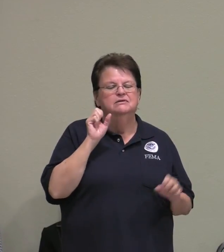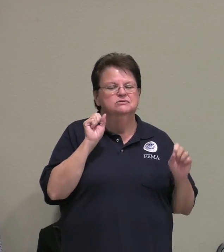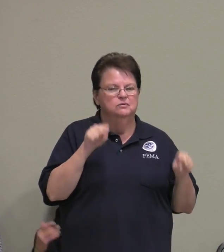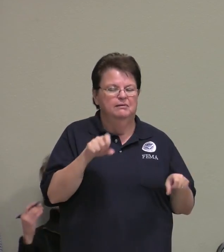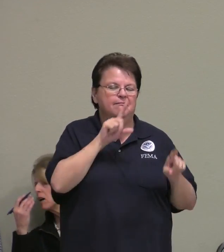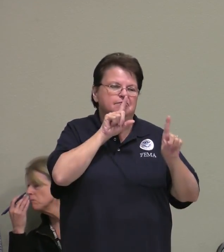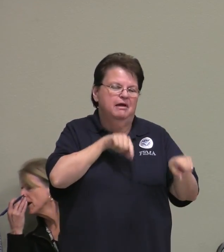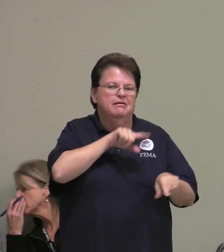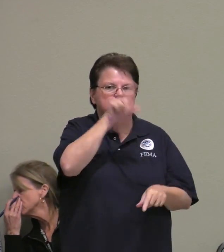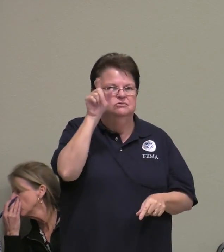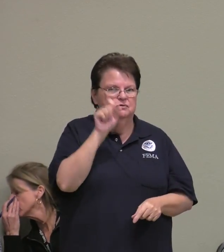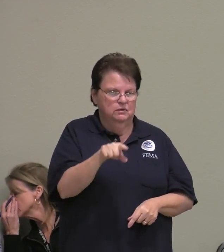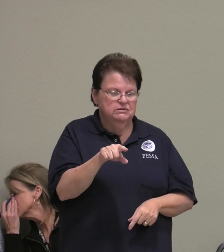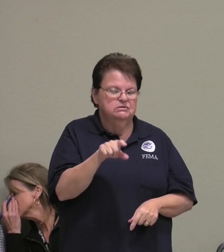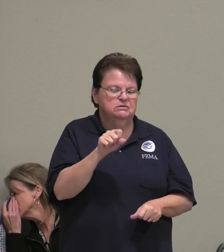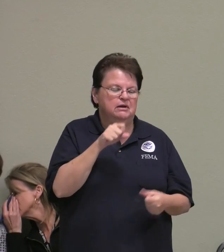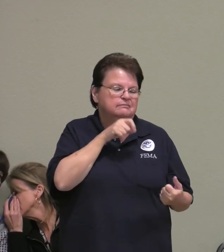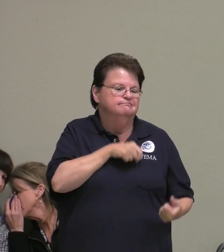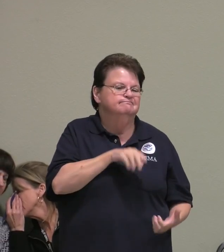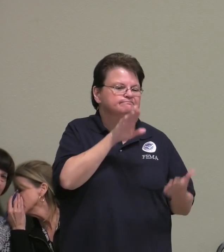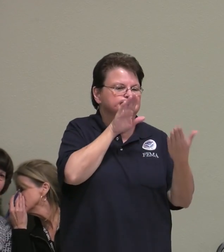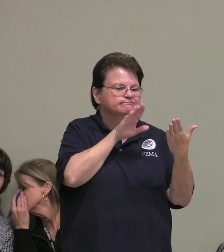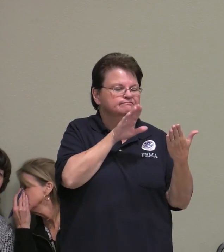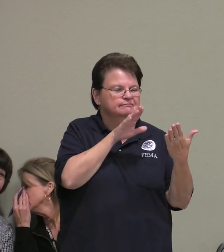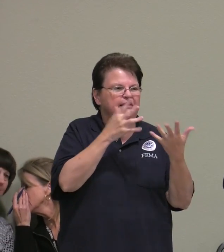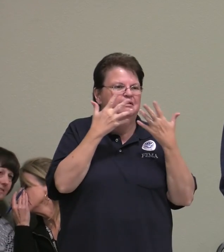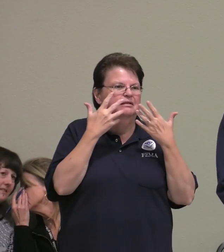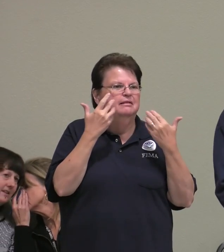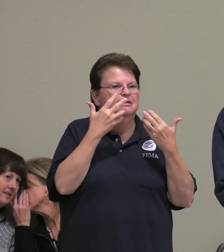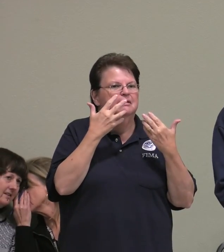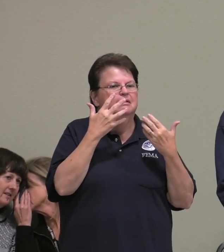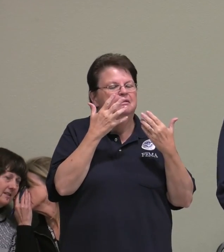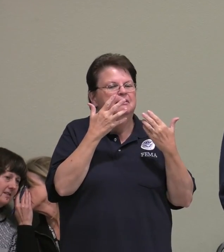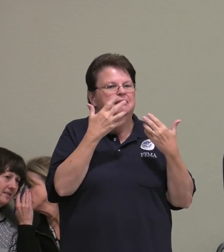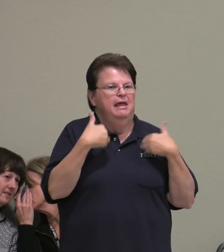answer your question or we can address an animal that you're concerned about.